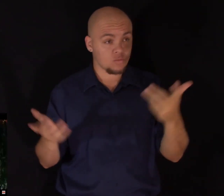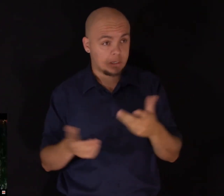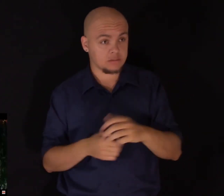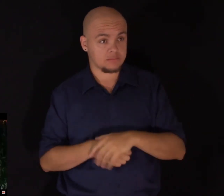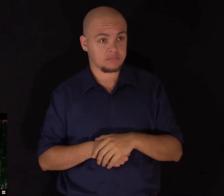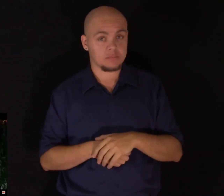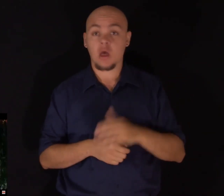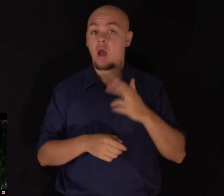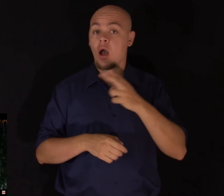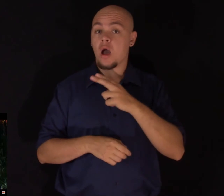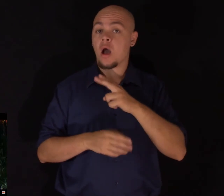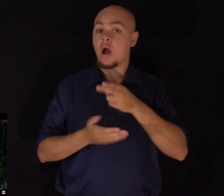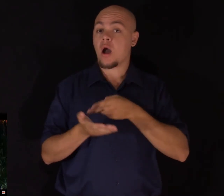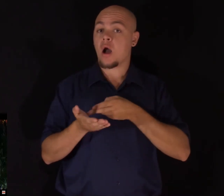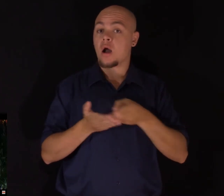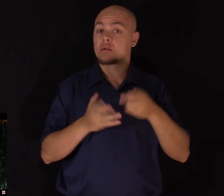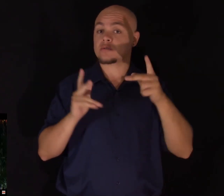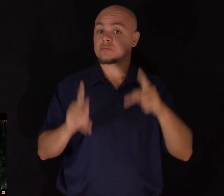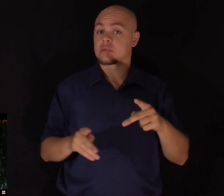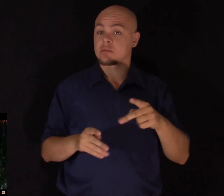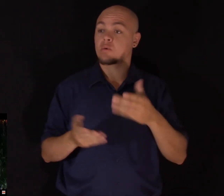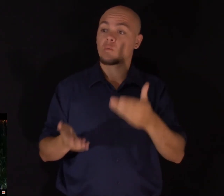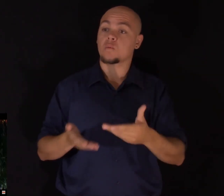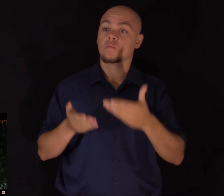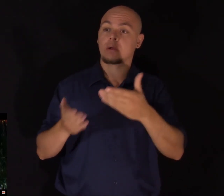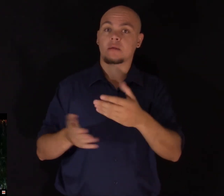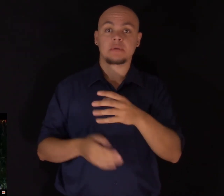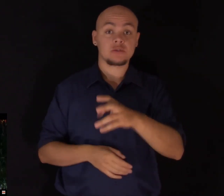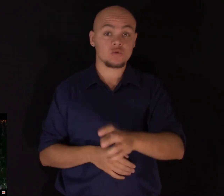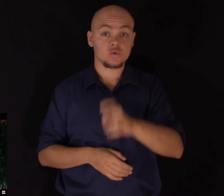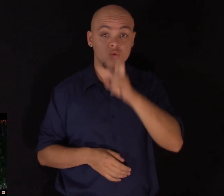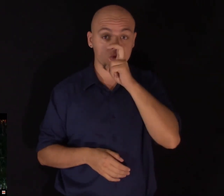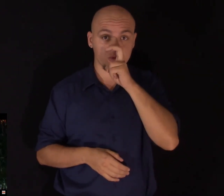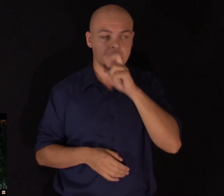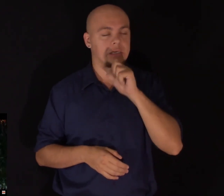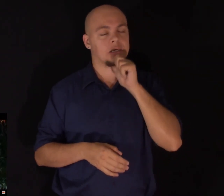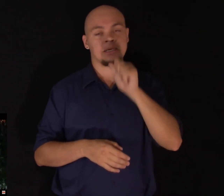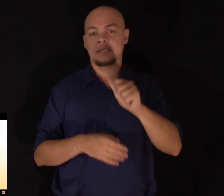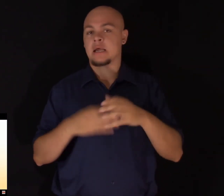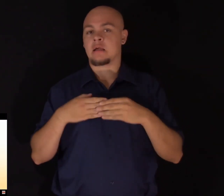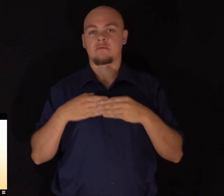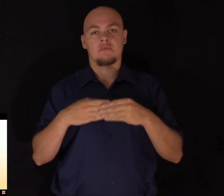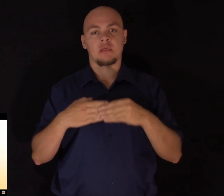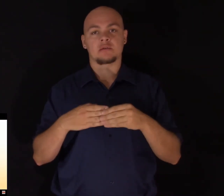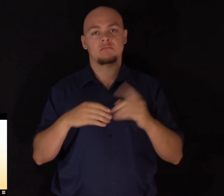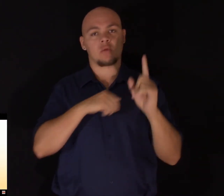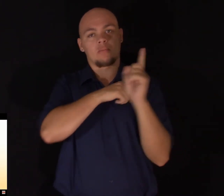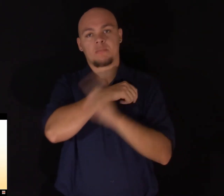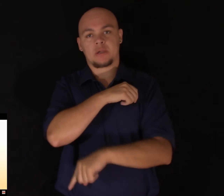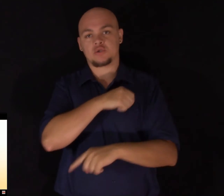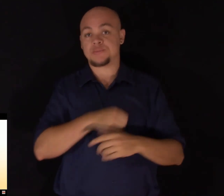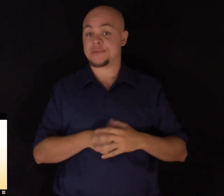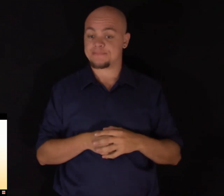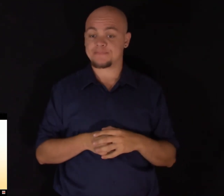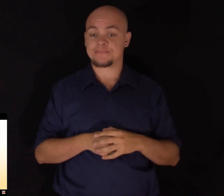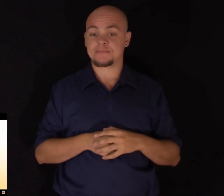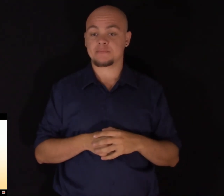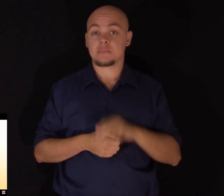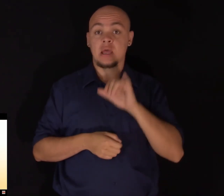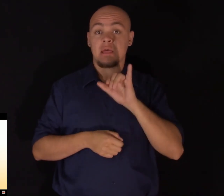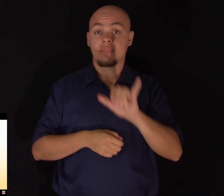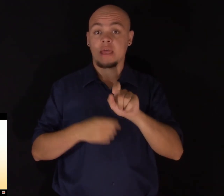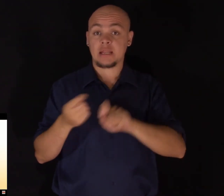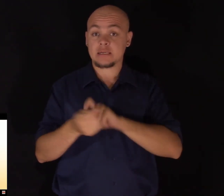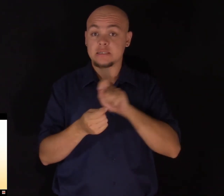An honest person is much more likely to recommend strict rather than lenient punishment. Now, let's say you're having that exact